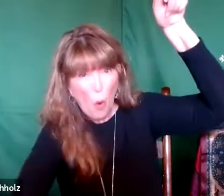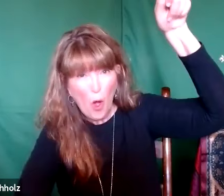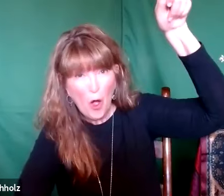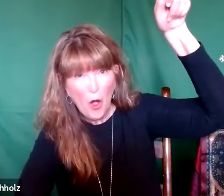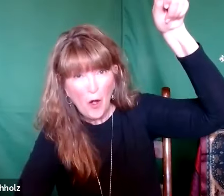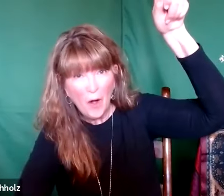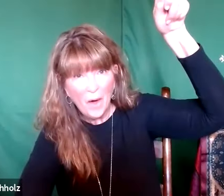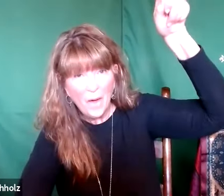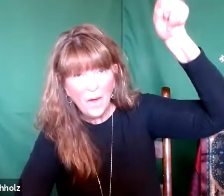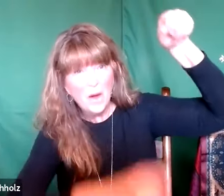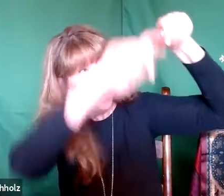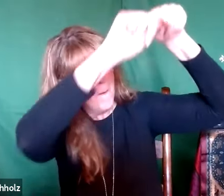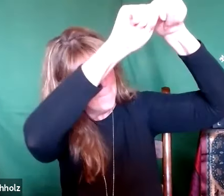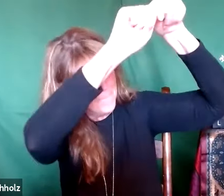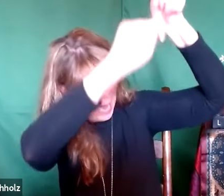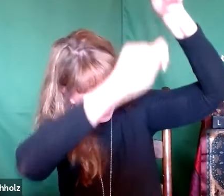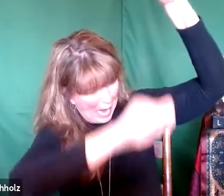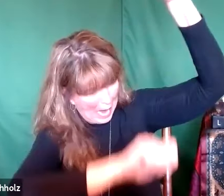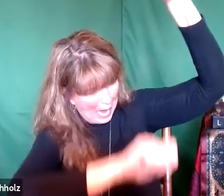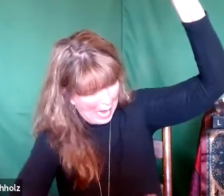And the curtain of the temple was torn from top to bottom,